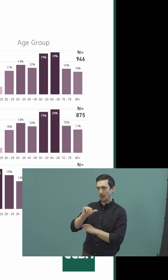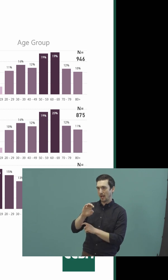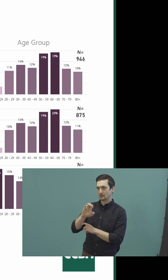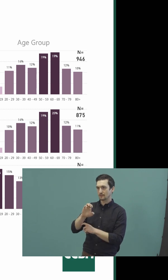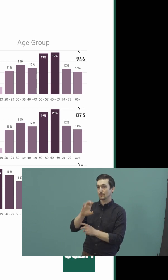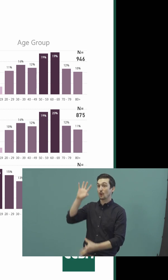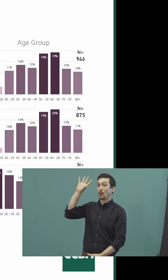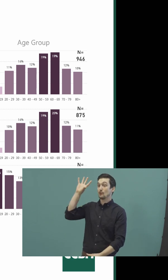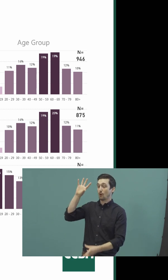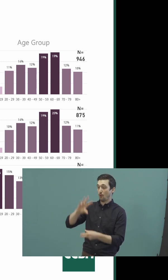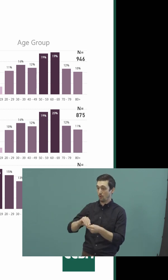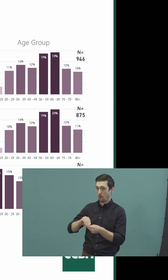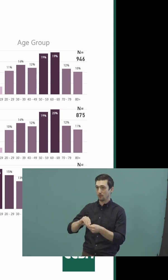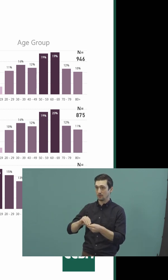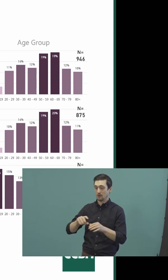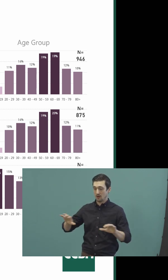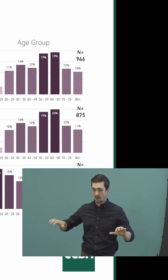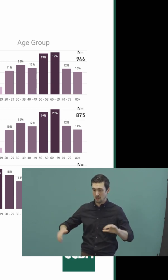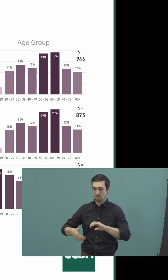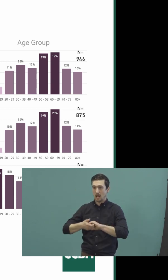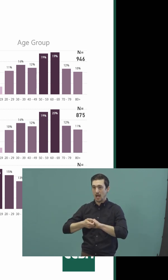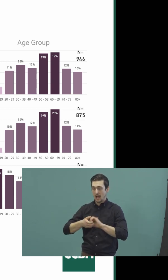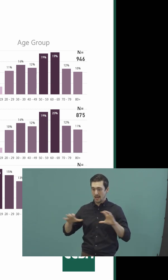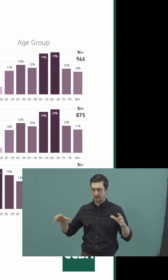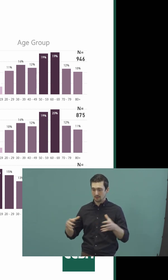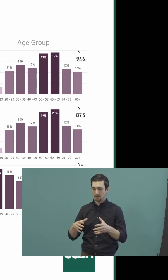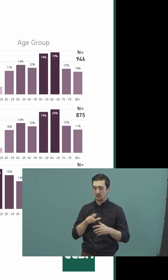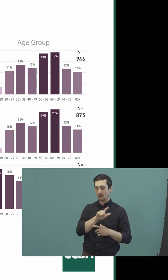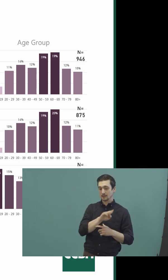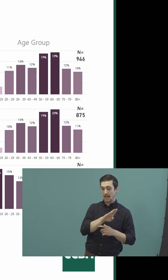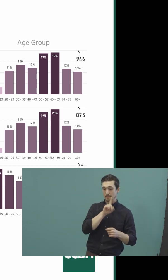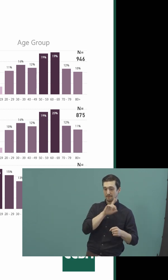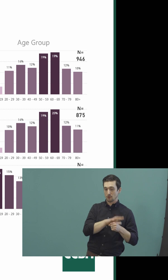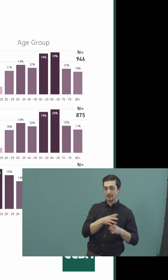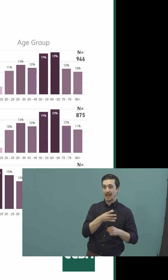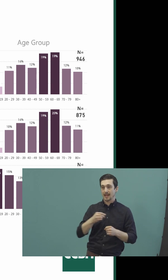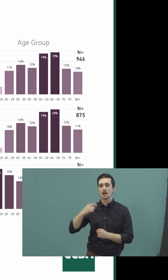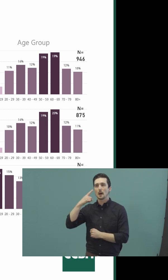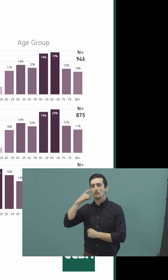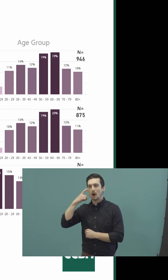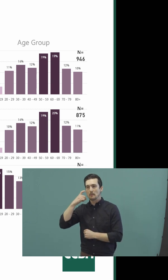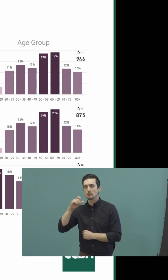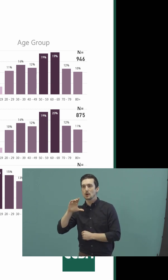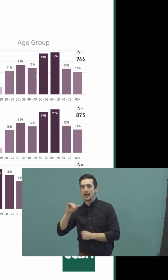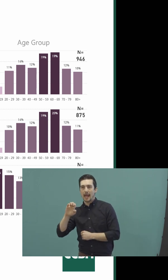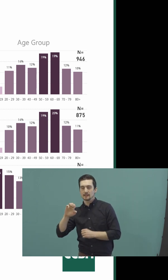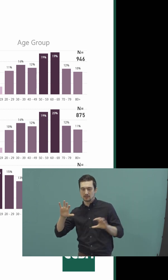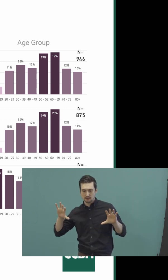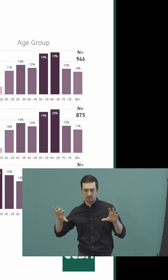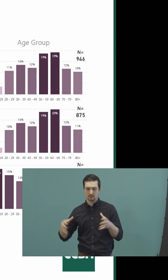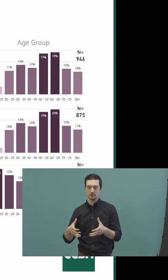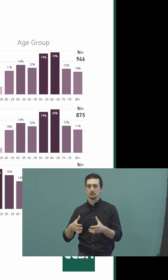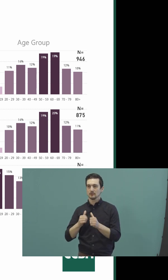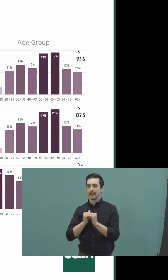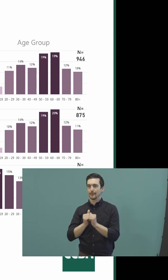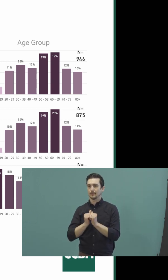a total combined lab confirmed and probable cases on the top, broken out by lab